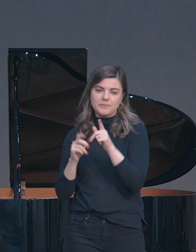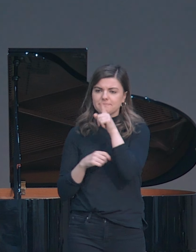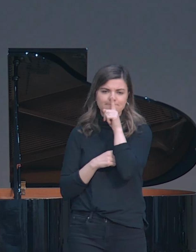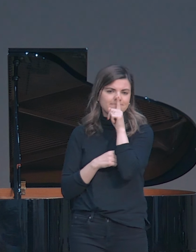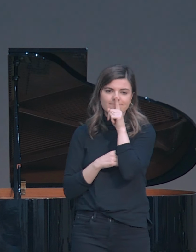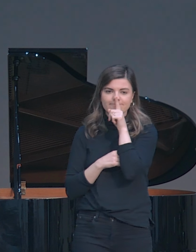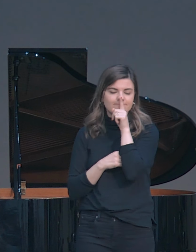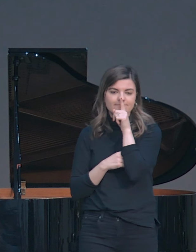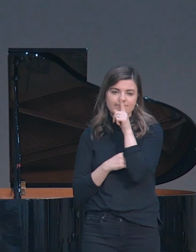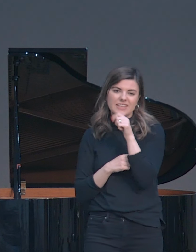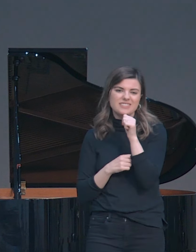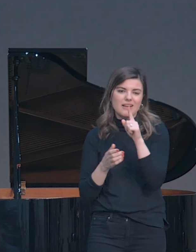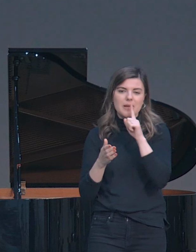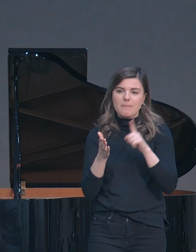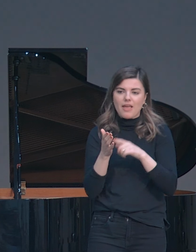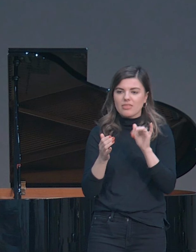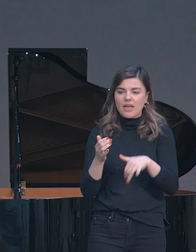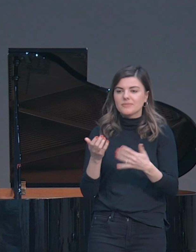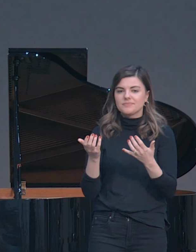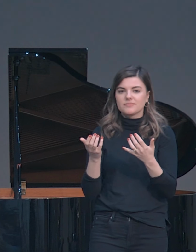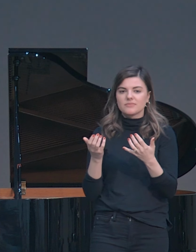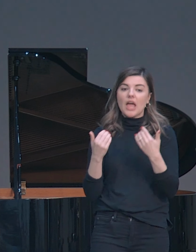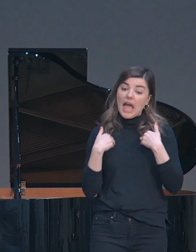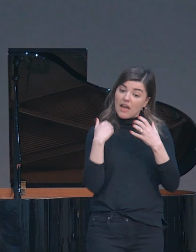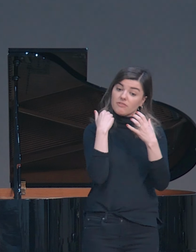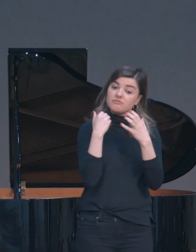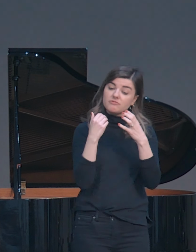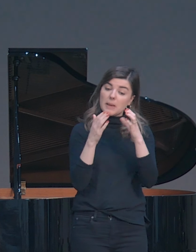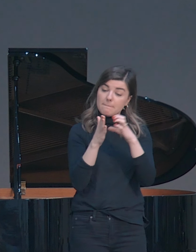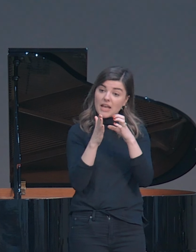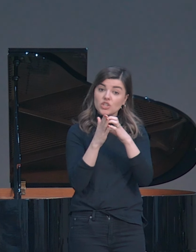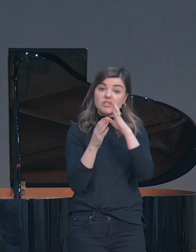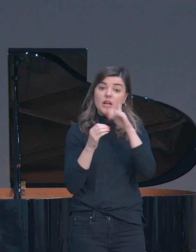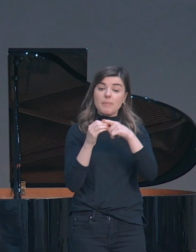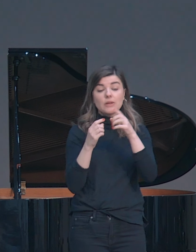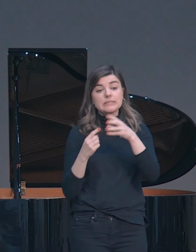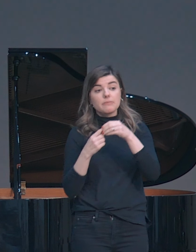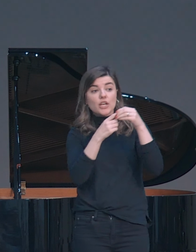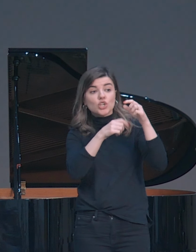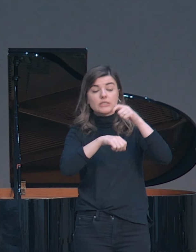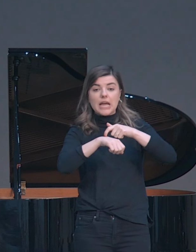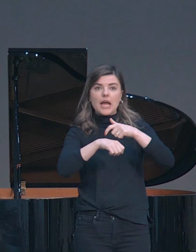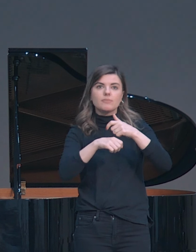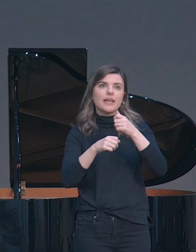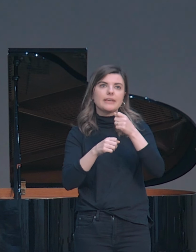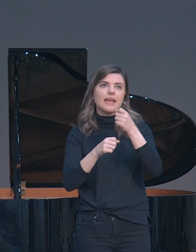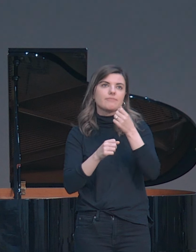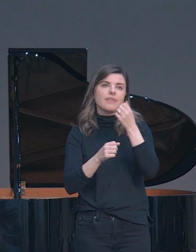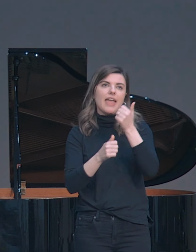needy. There are passages that speak about special times every 3 years or every